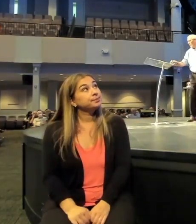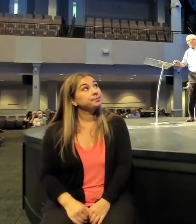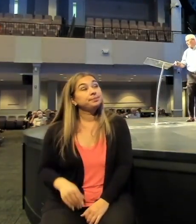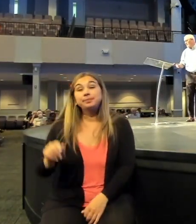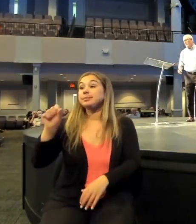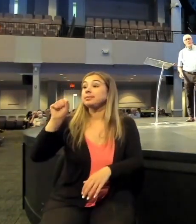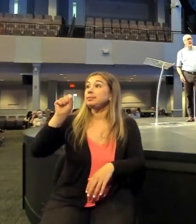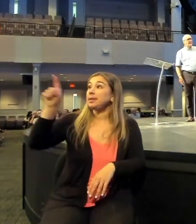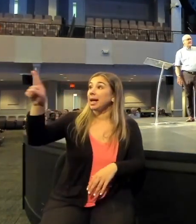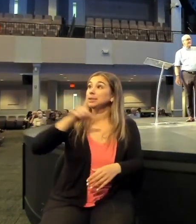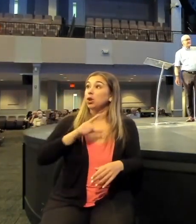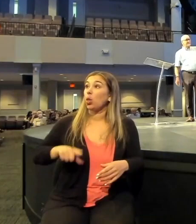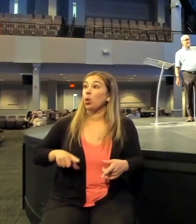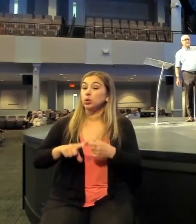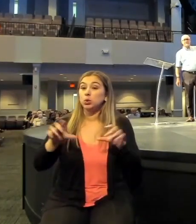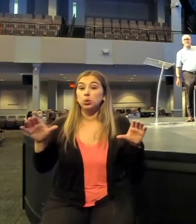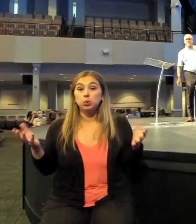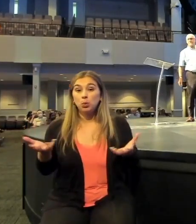Ask the Lord to do what?